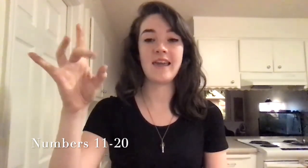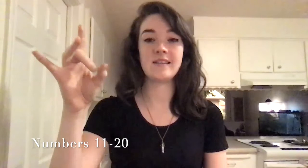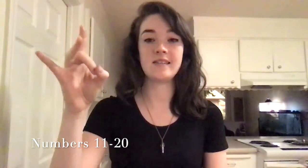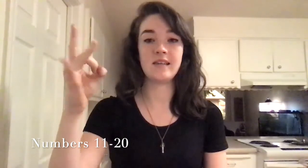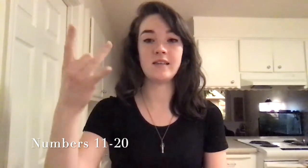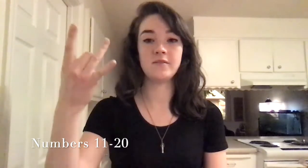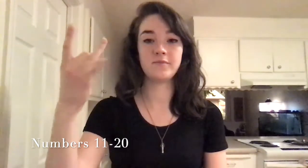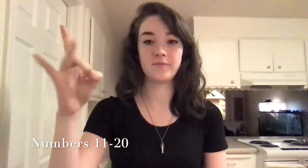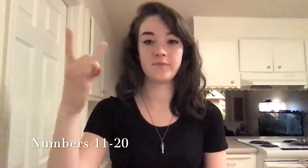18,